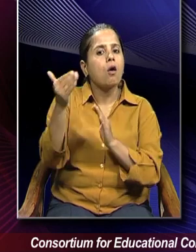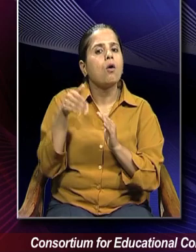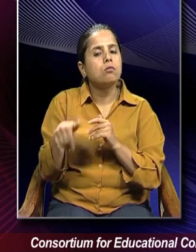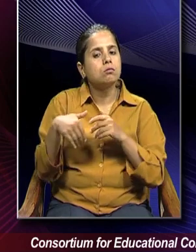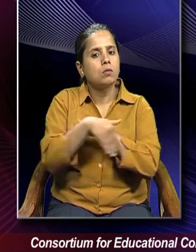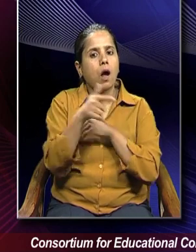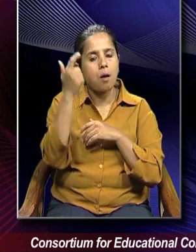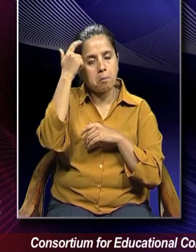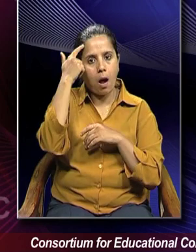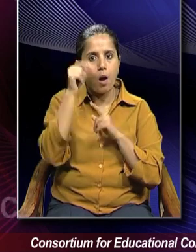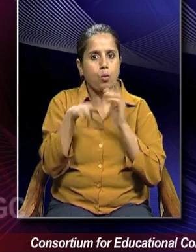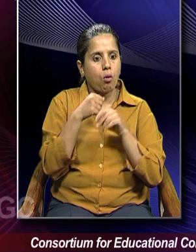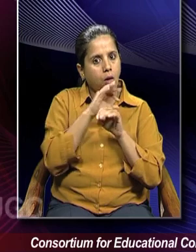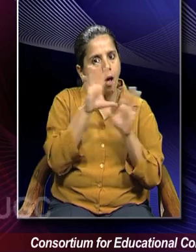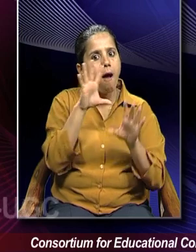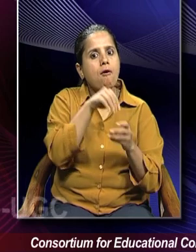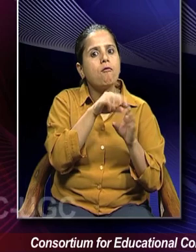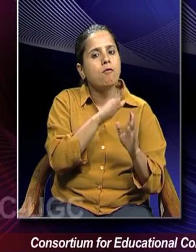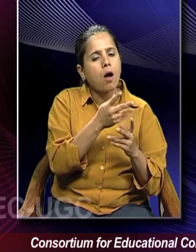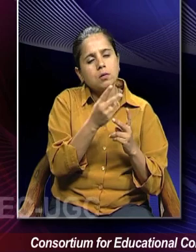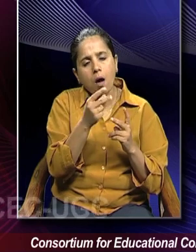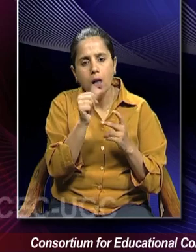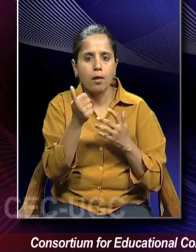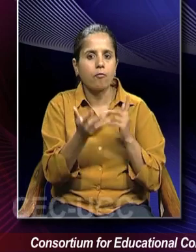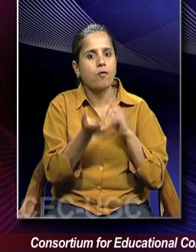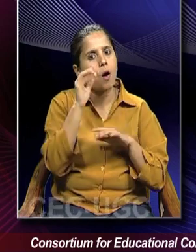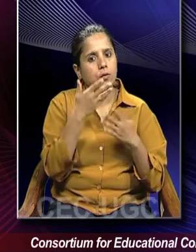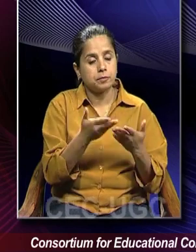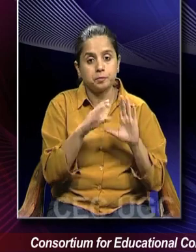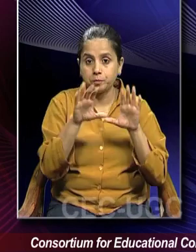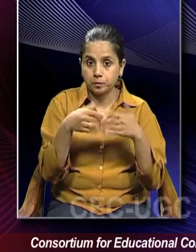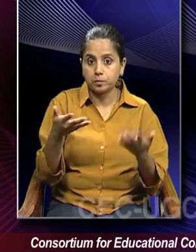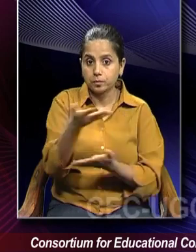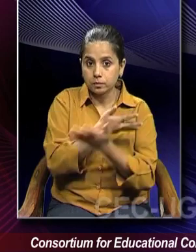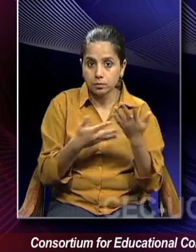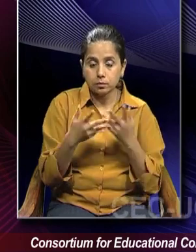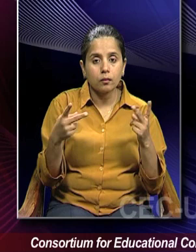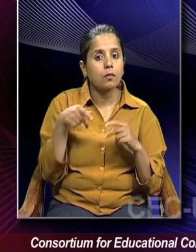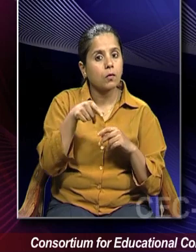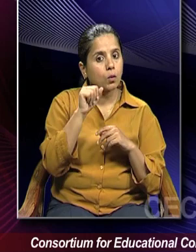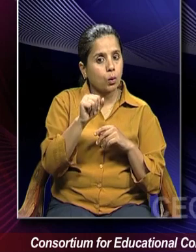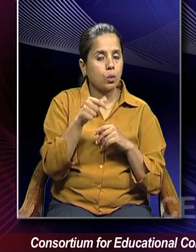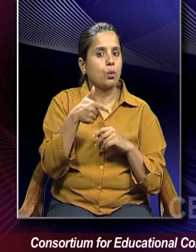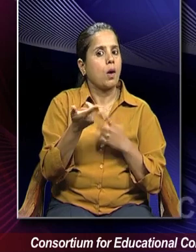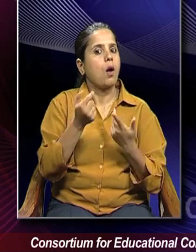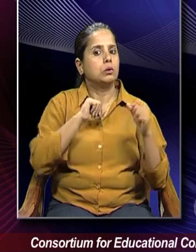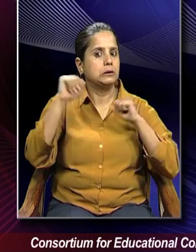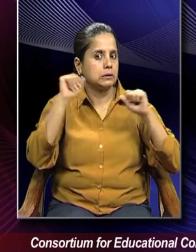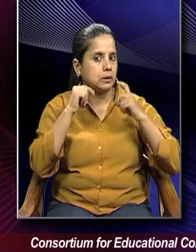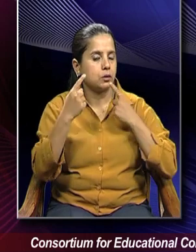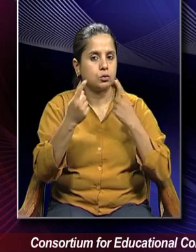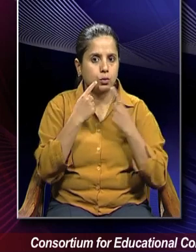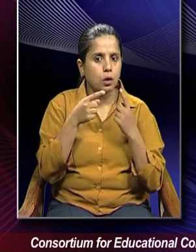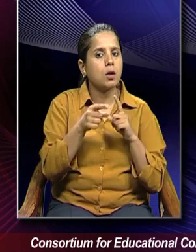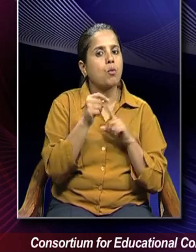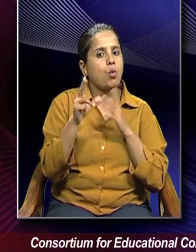of mind pooling in one way or the other. So, group discussion in a cinematrix exercise, it also leads to